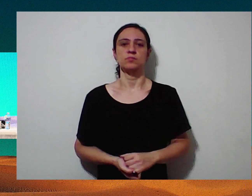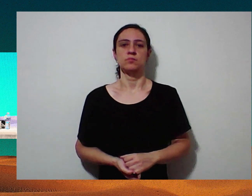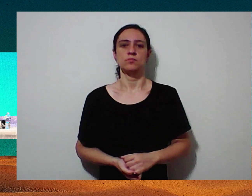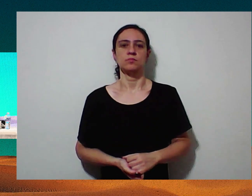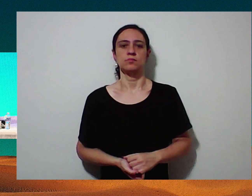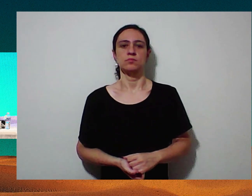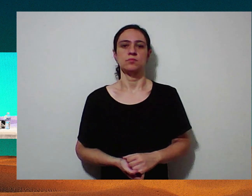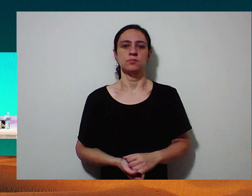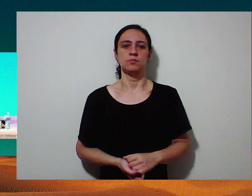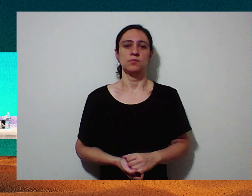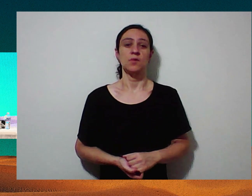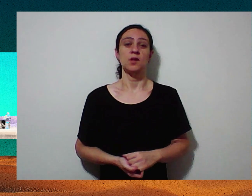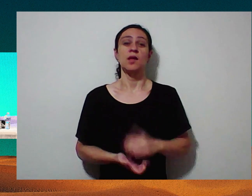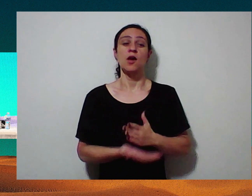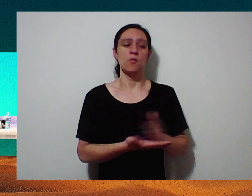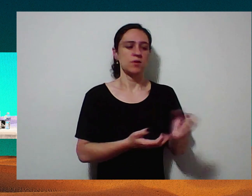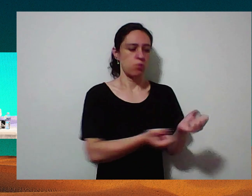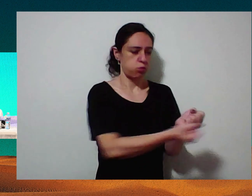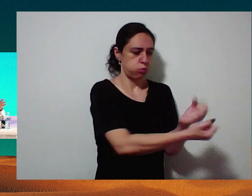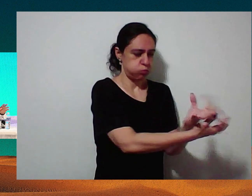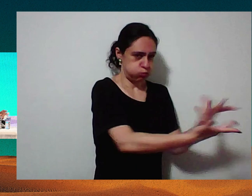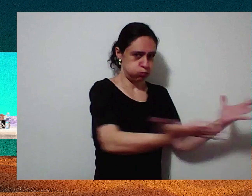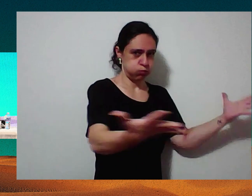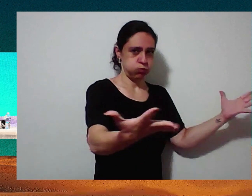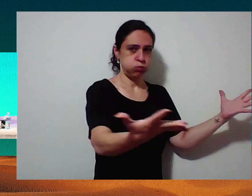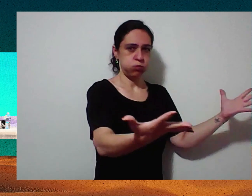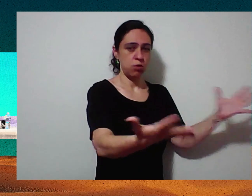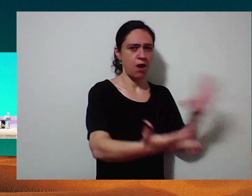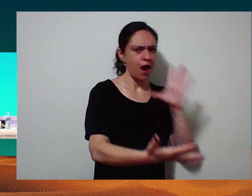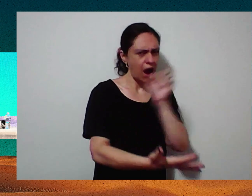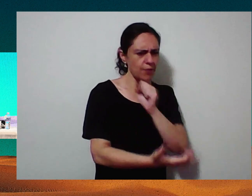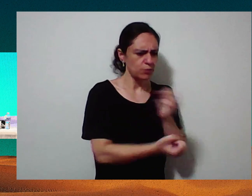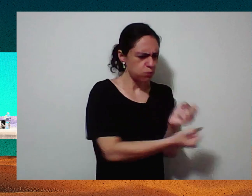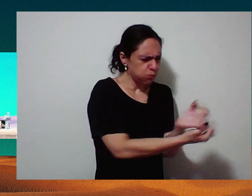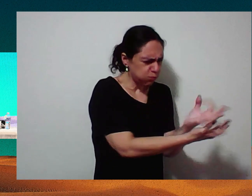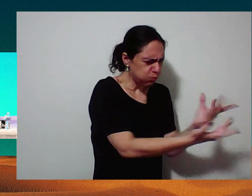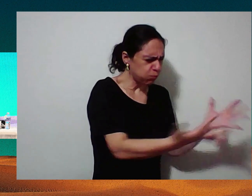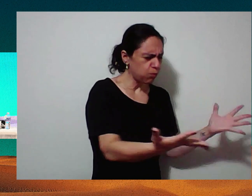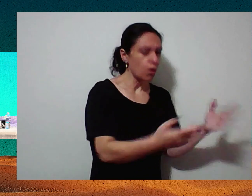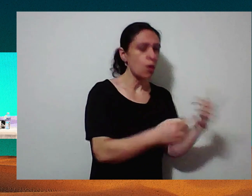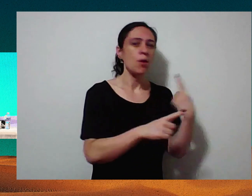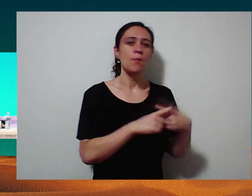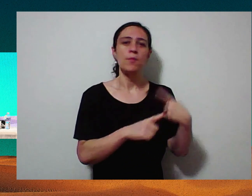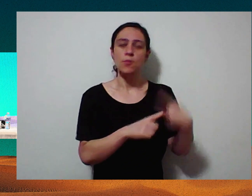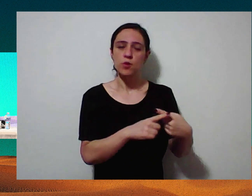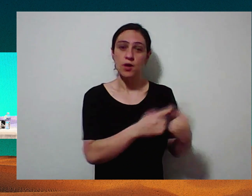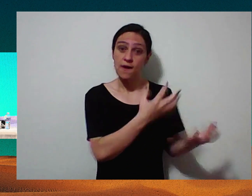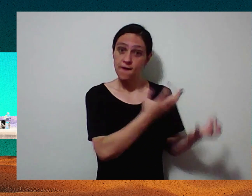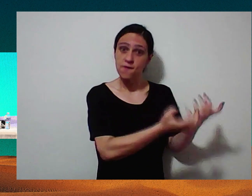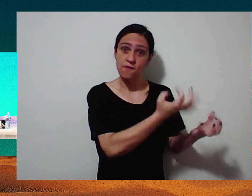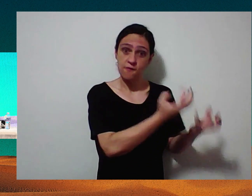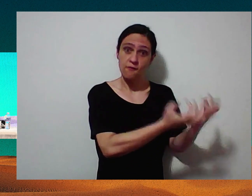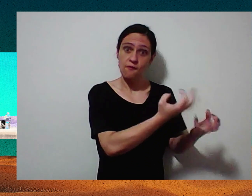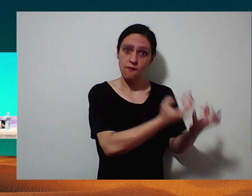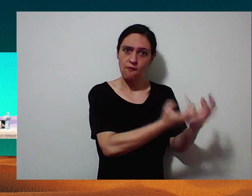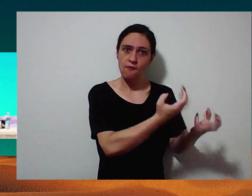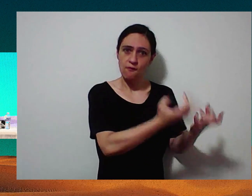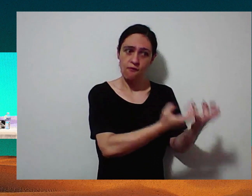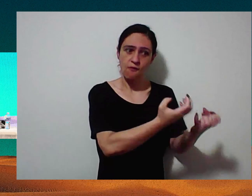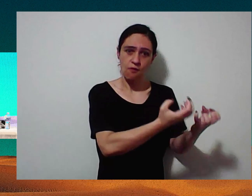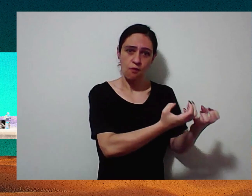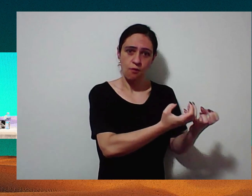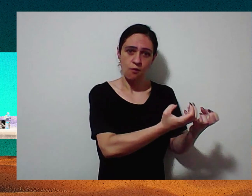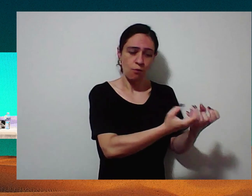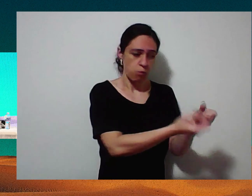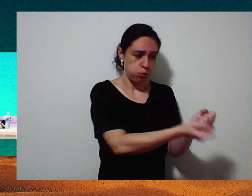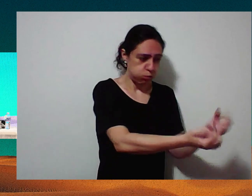alastra tão rápido, não é isso? And it spreads very quickly. Porque é o fogo, é a palha que dá combustível para o fogo. Because it is